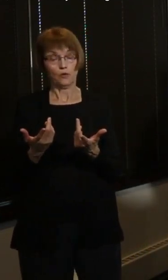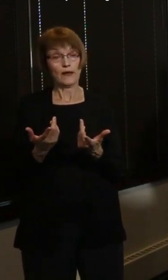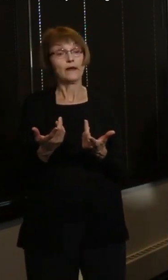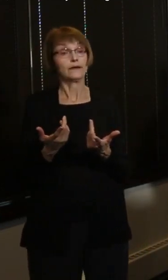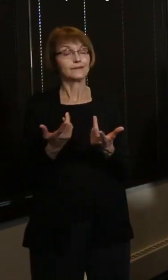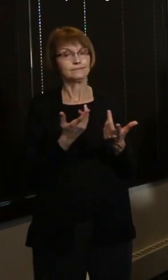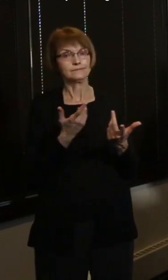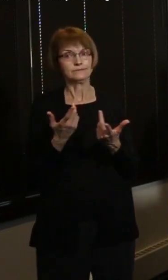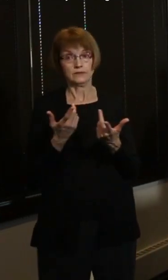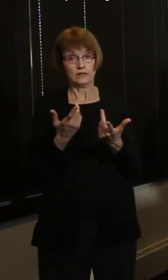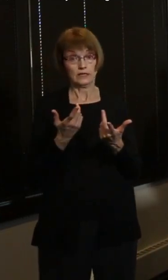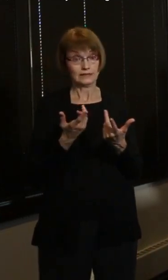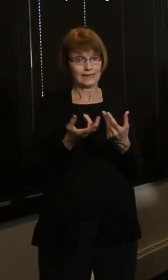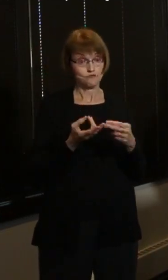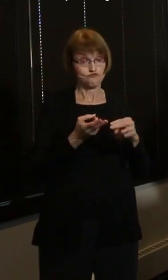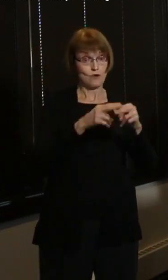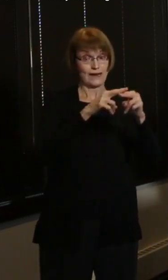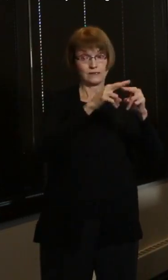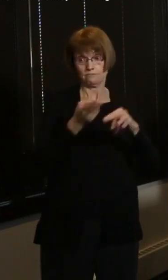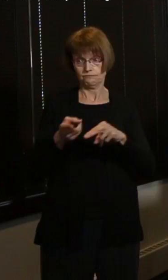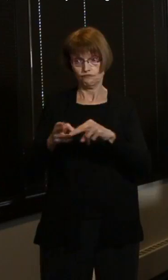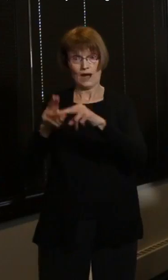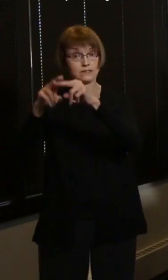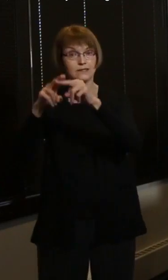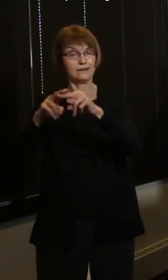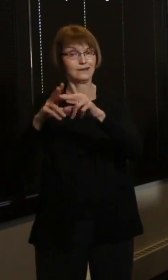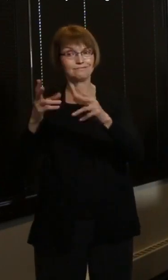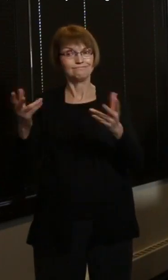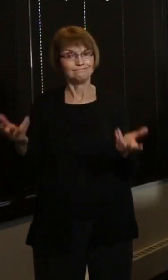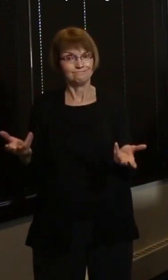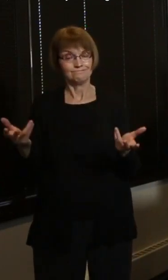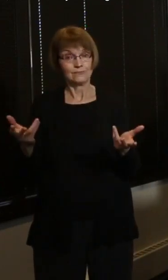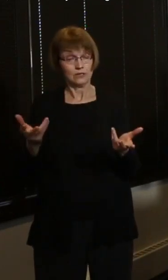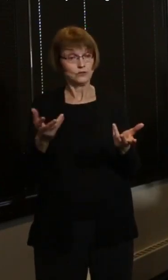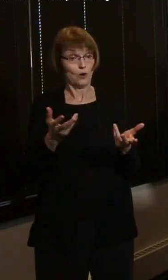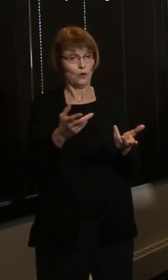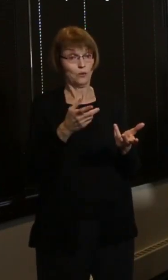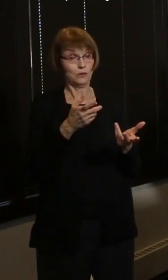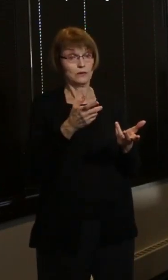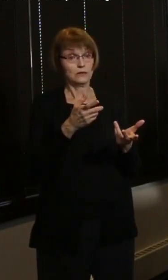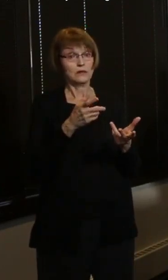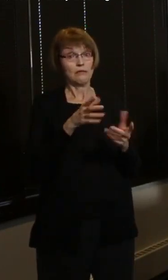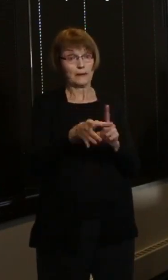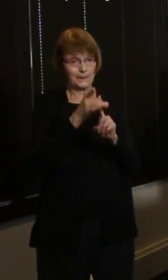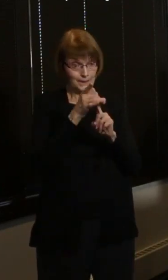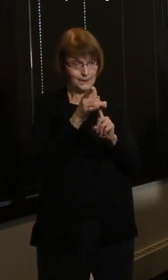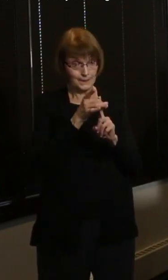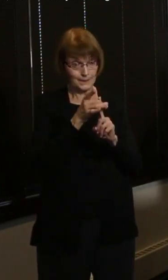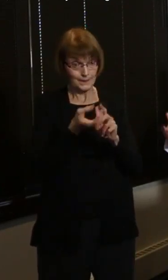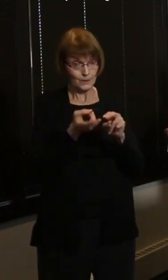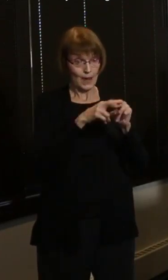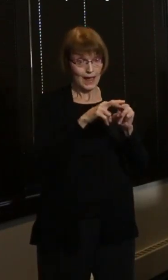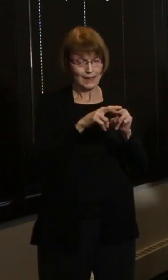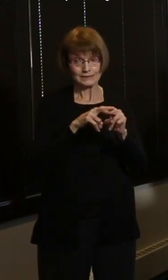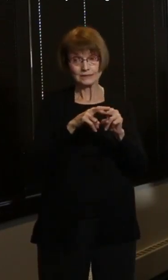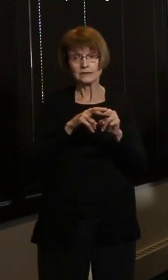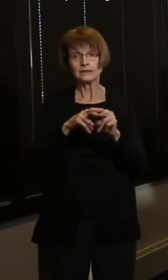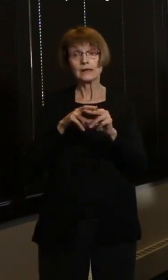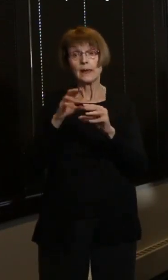one-for-one rise. If there's a percentage of rise in cases, are we seeing that percentage of rise in admissions? So we're not exactly seeing